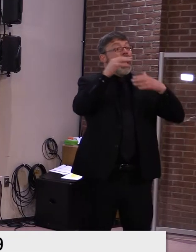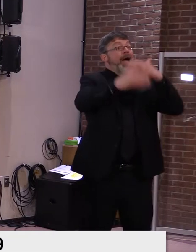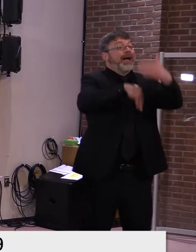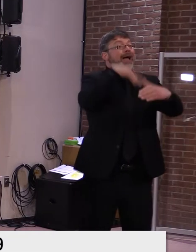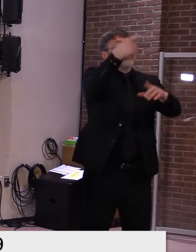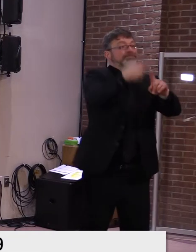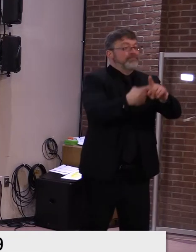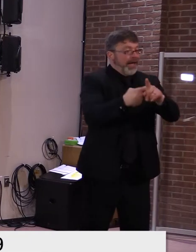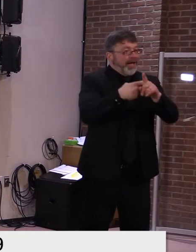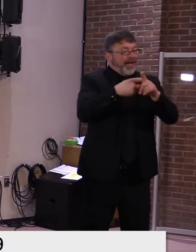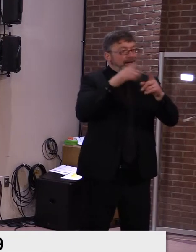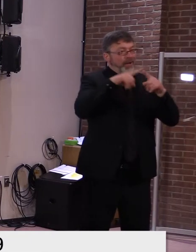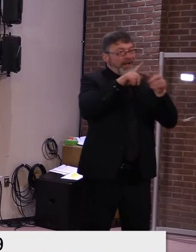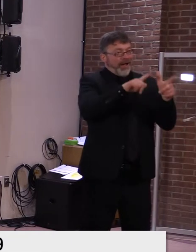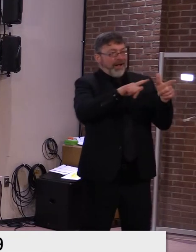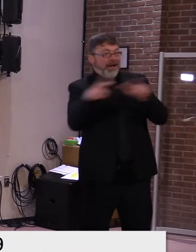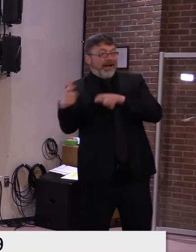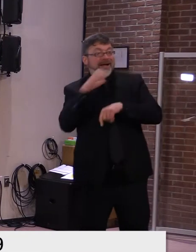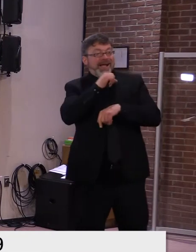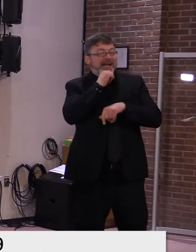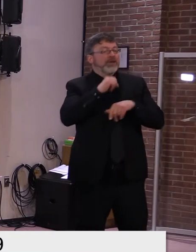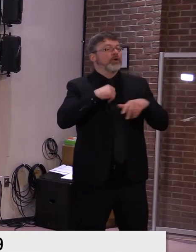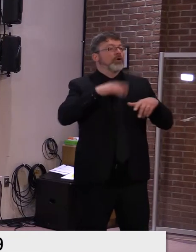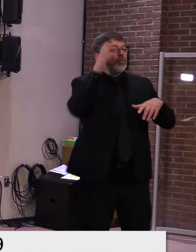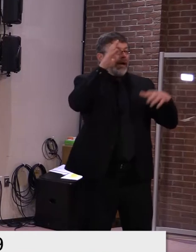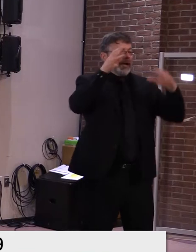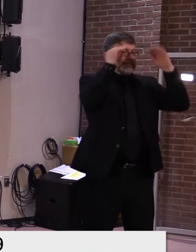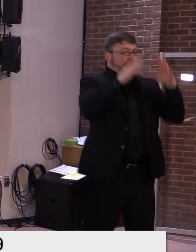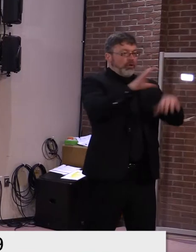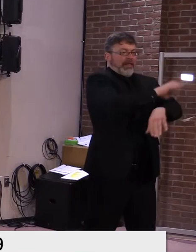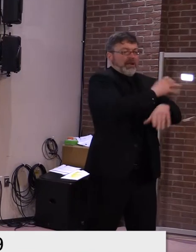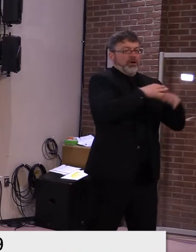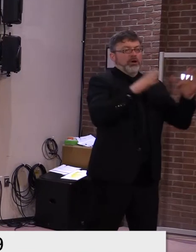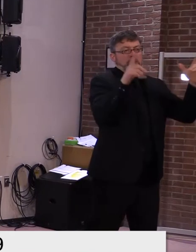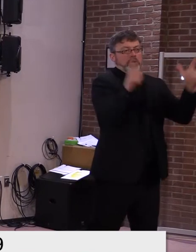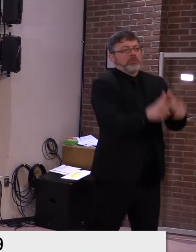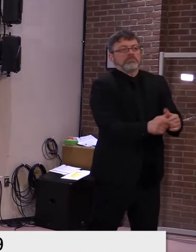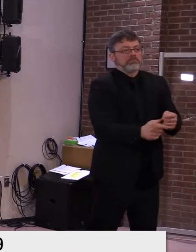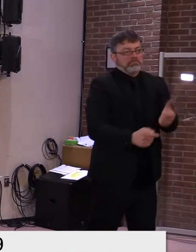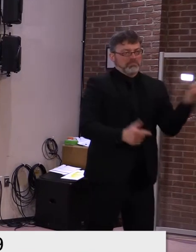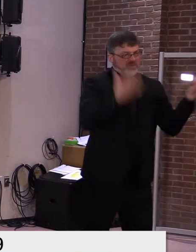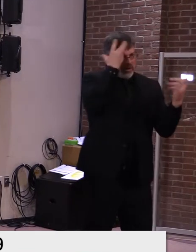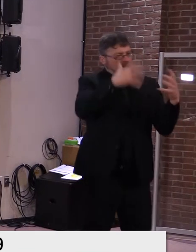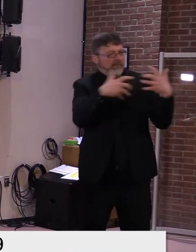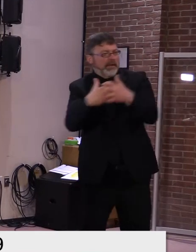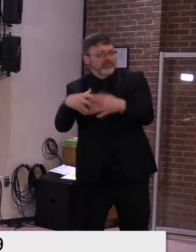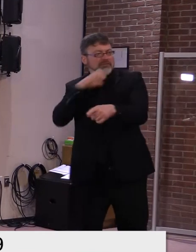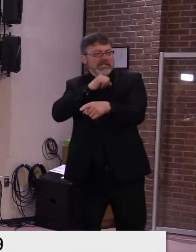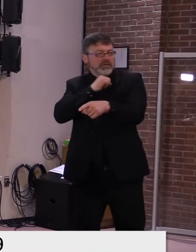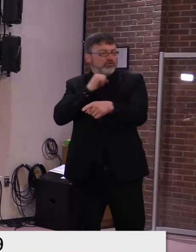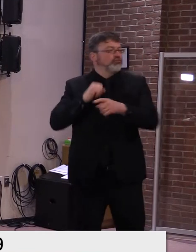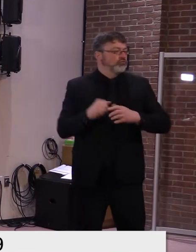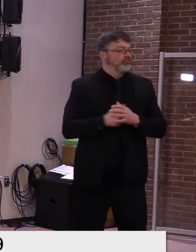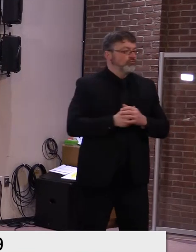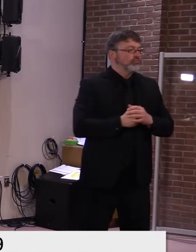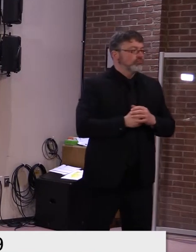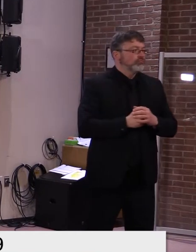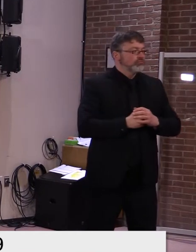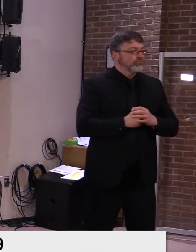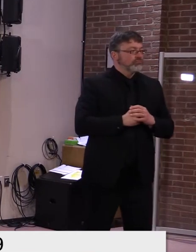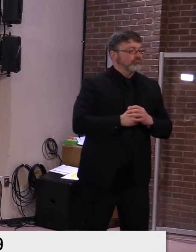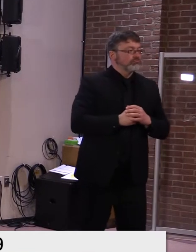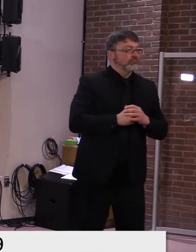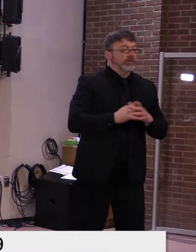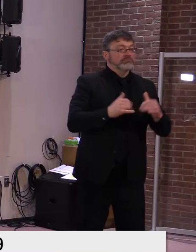all community vaccination sites. That means that if you have not received a vaccine through an